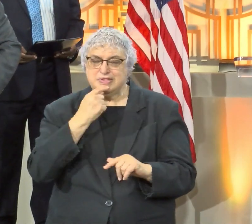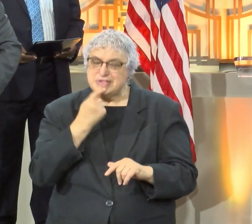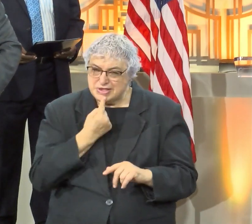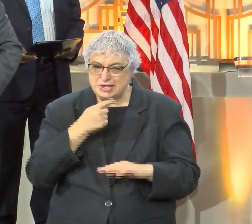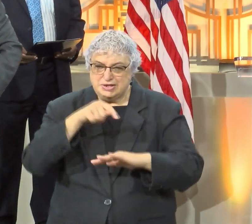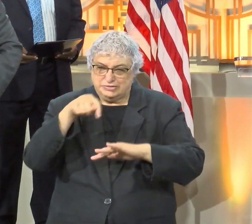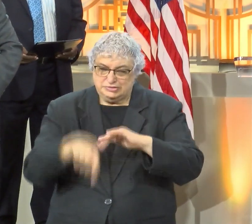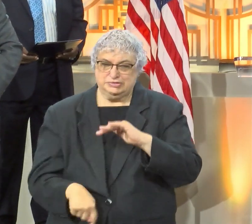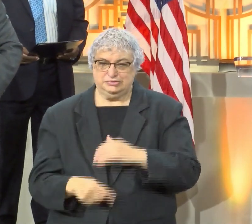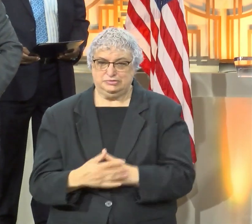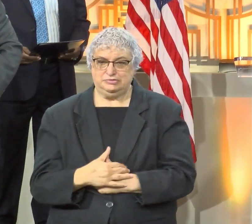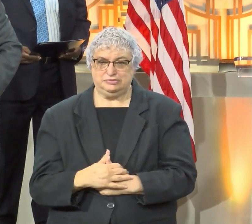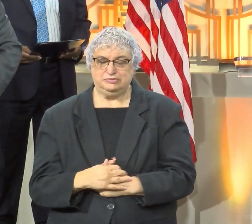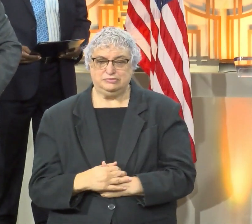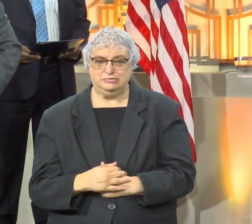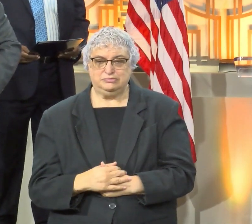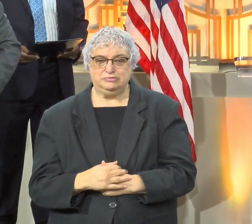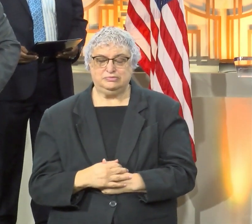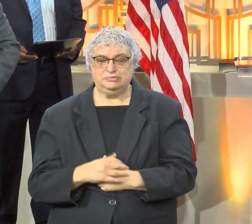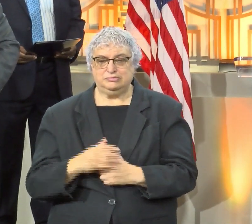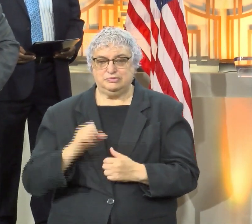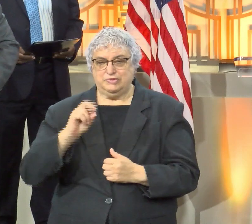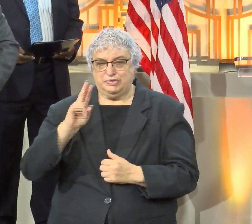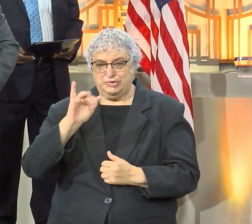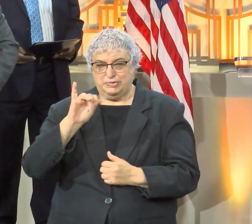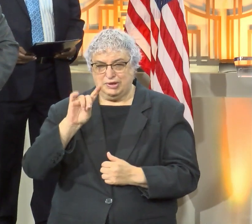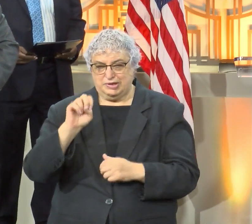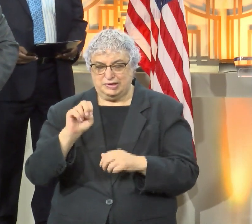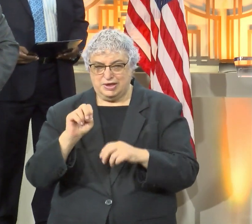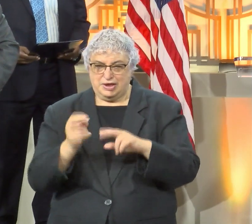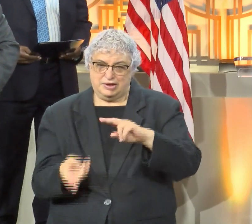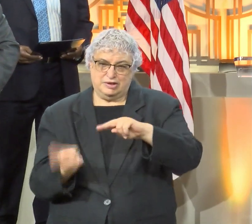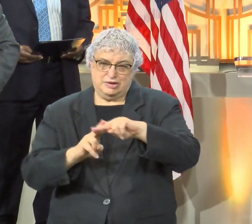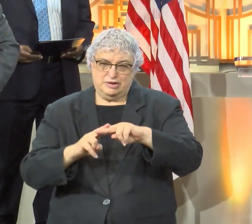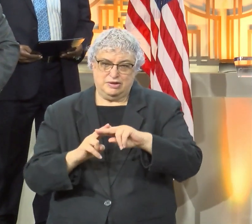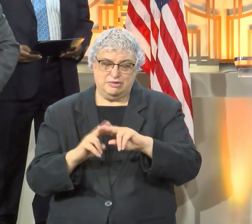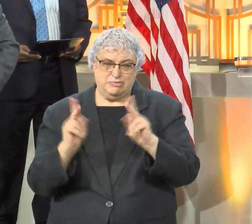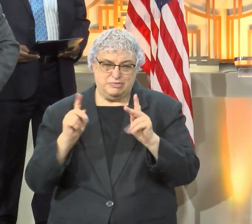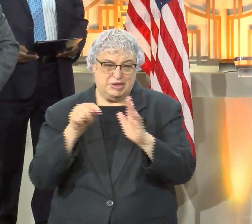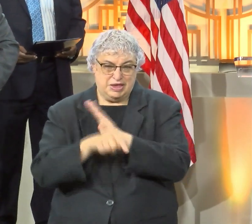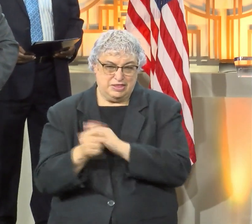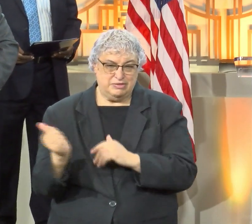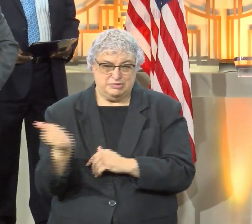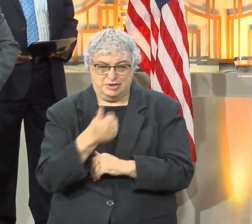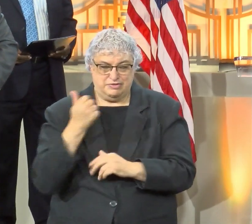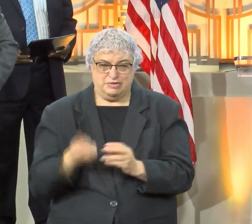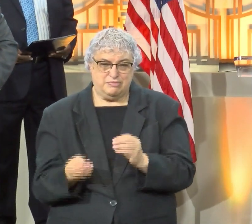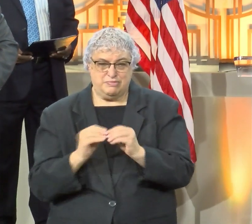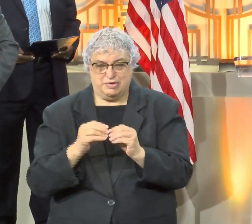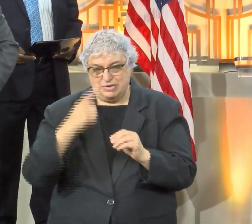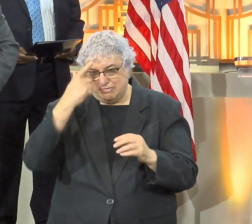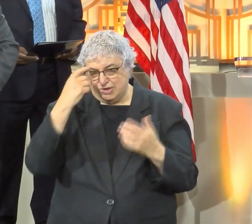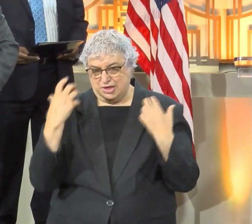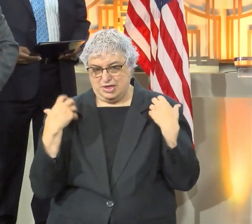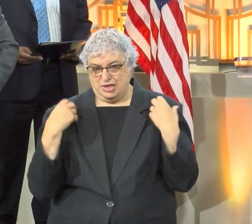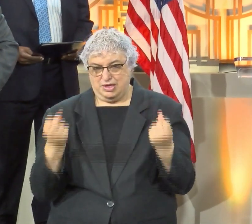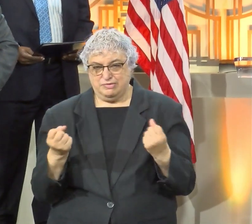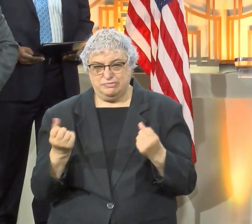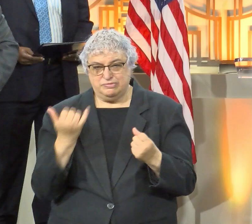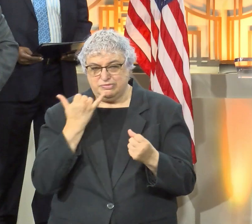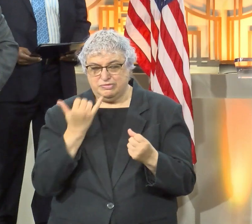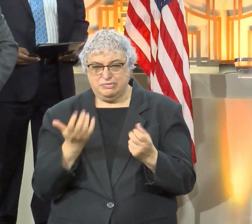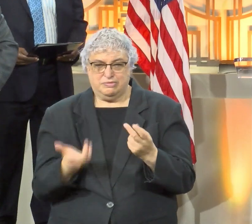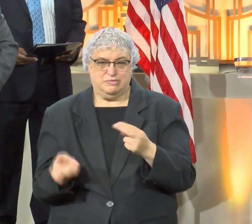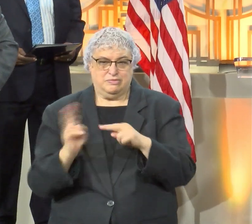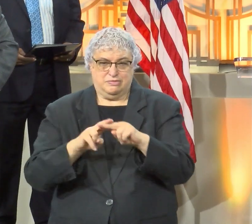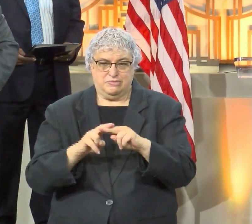of the domestic incident. Suicides have increased 8% during the same period. Mental health-related calls are